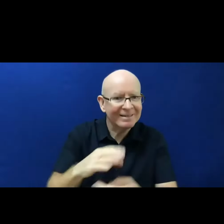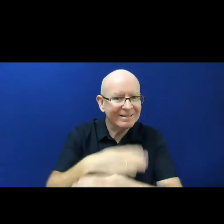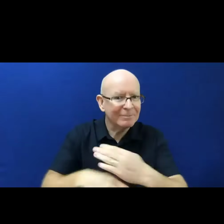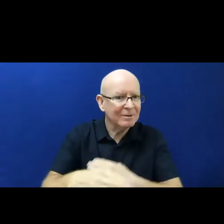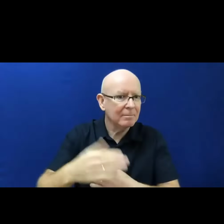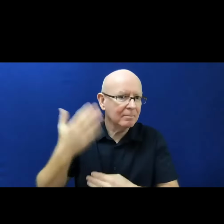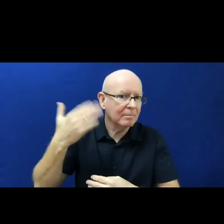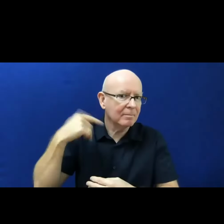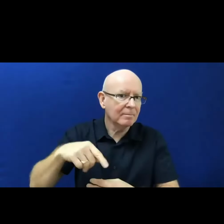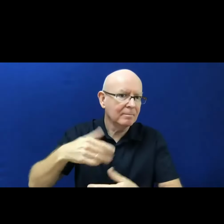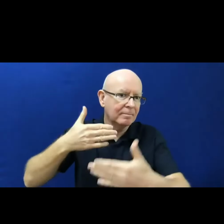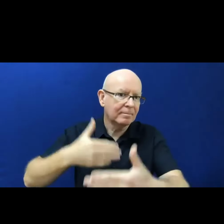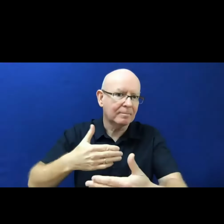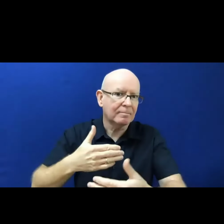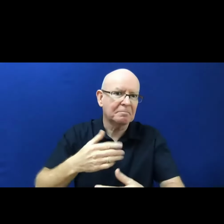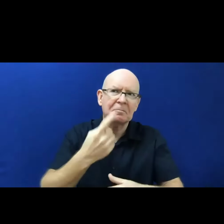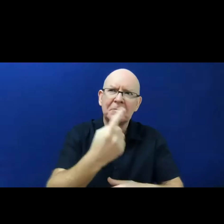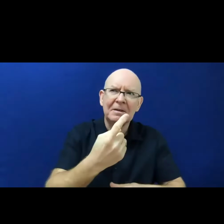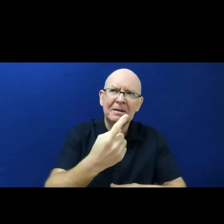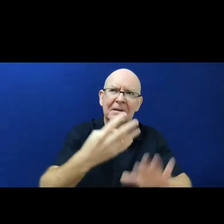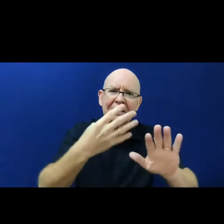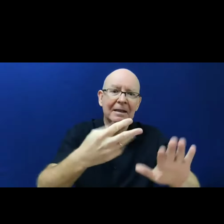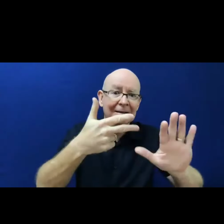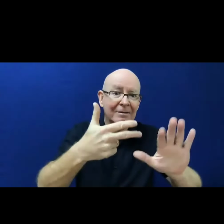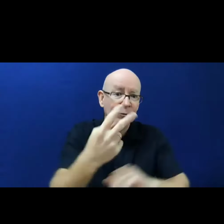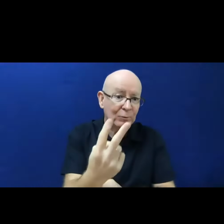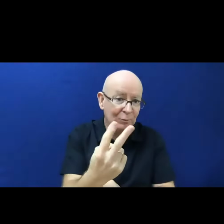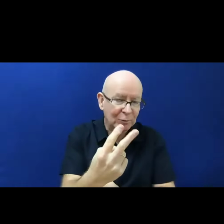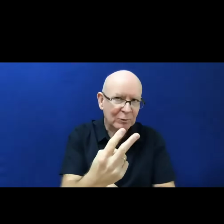what happened and why was the Degener background so